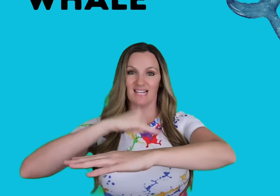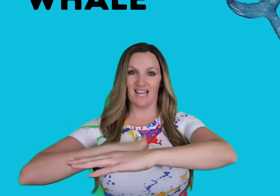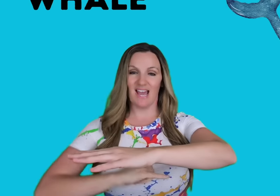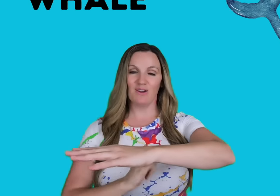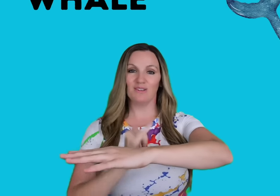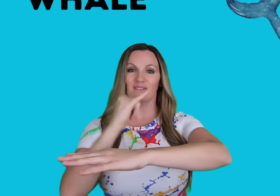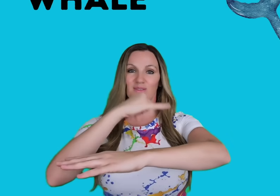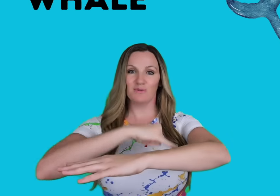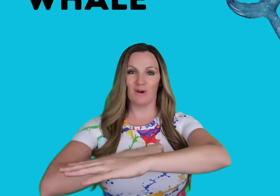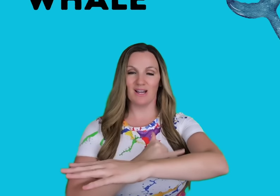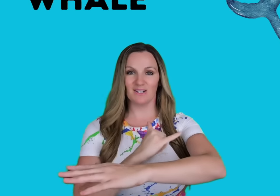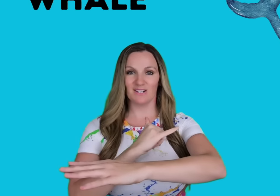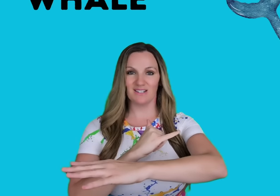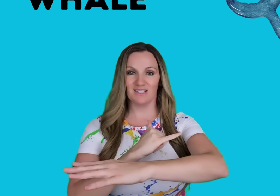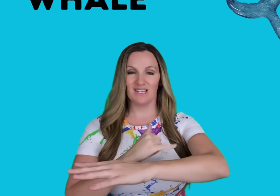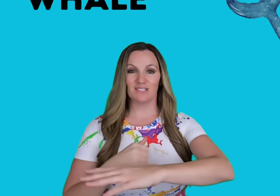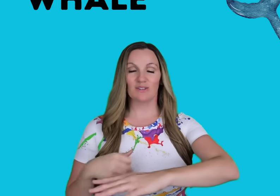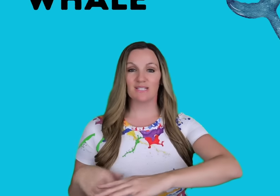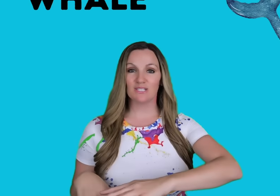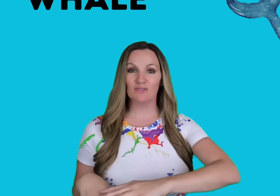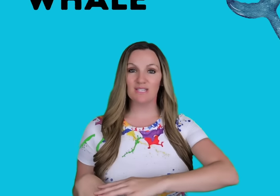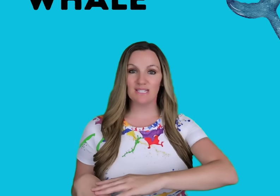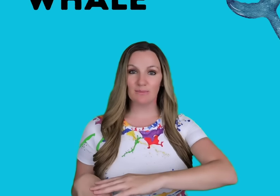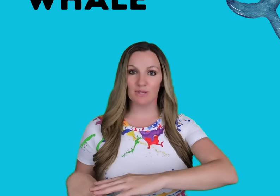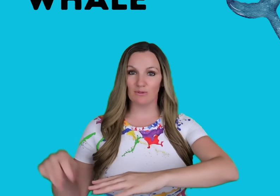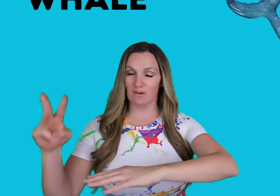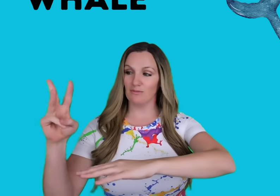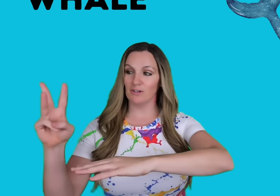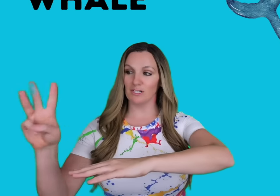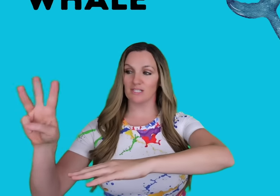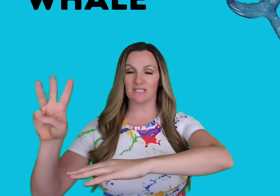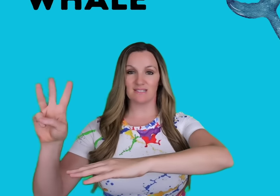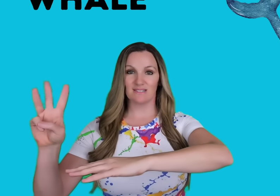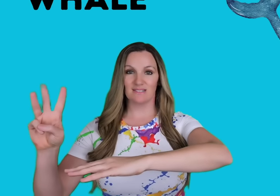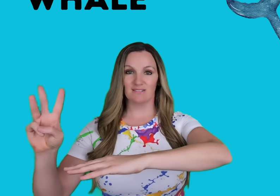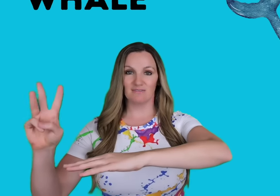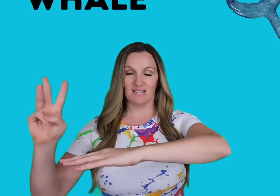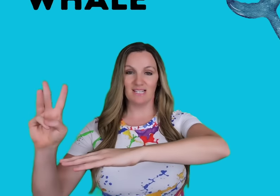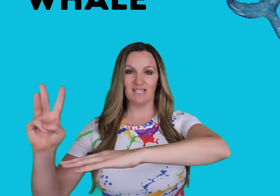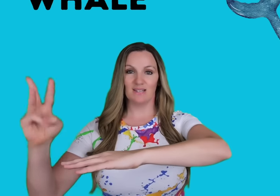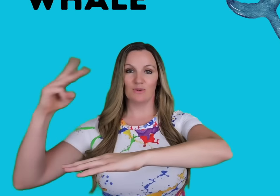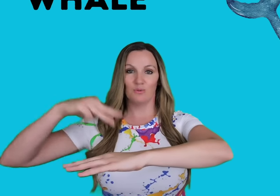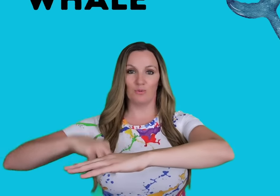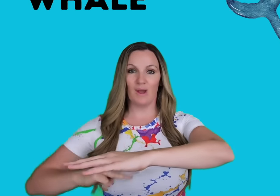out of the water. So let's do the W first. Ready? Whale.